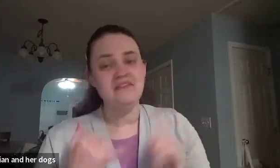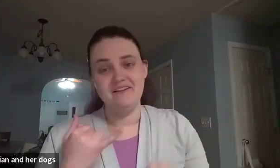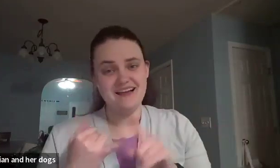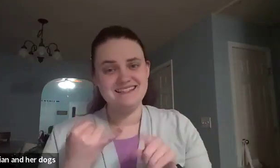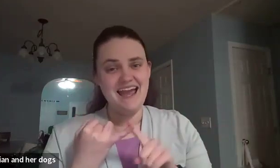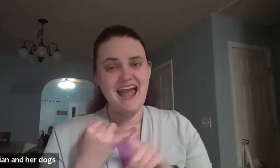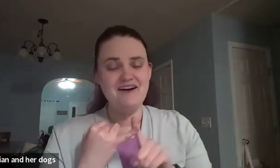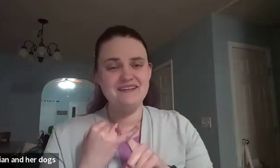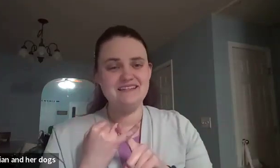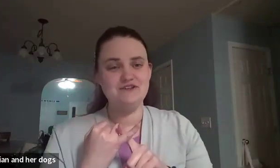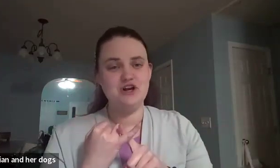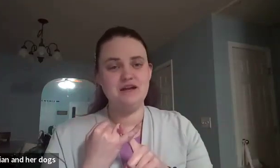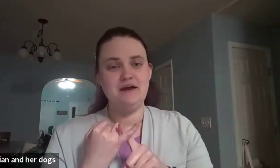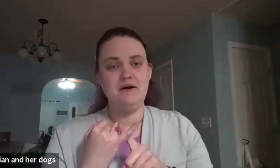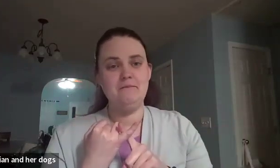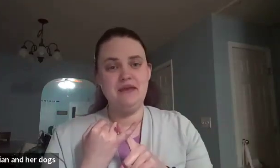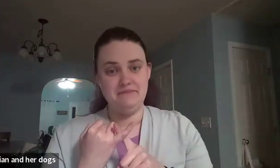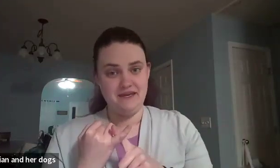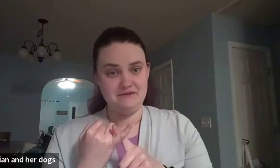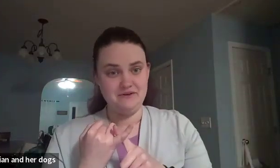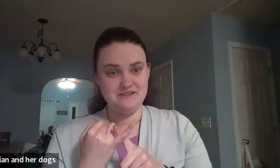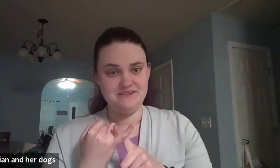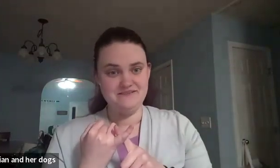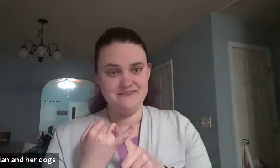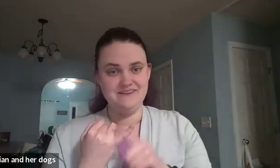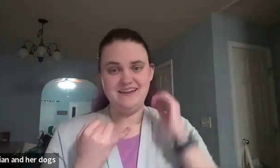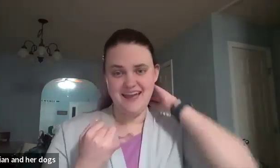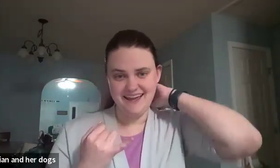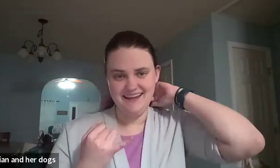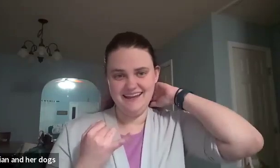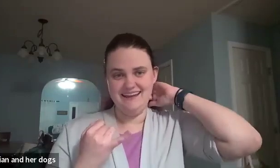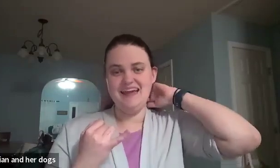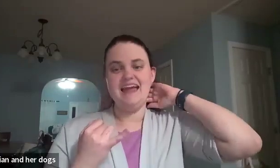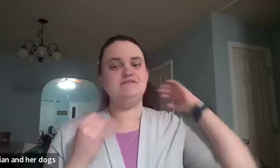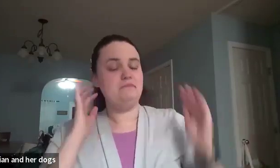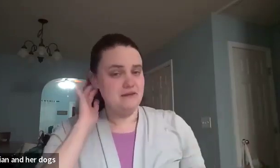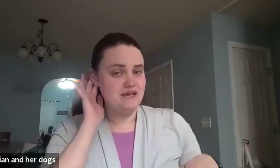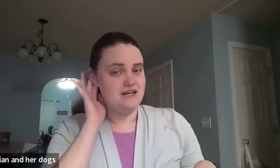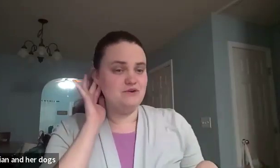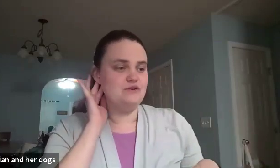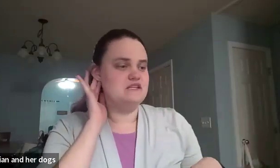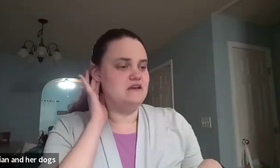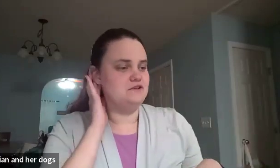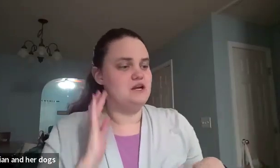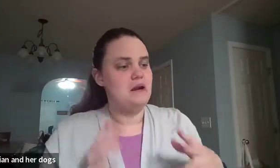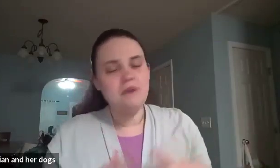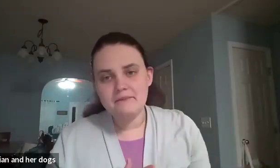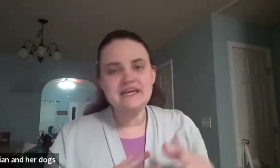The last thing I have is if you're talking about baby animals. Okay. And for baby animals, if you're talking about a puppy,